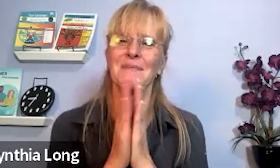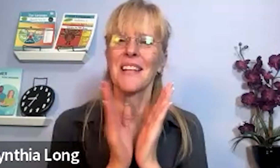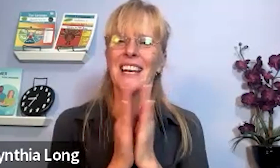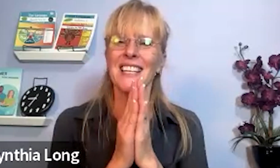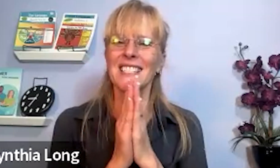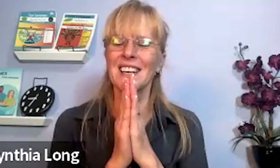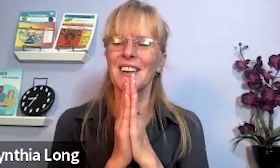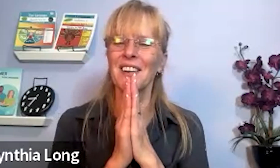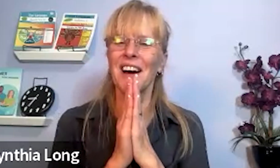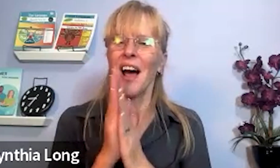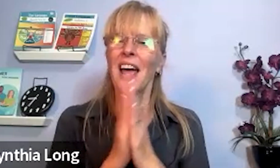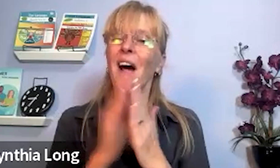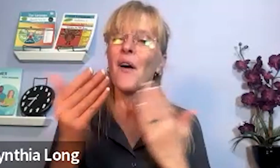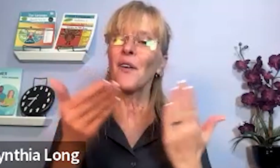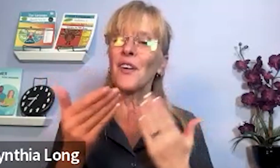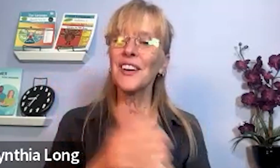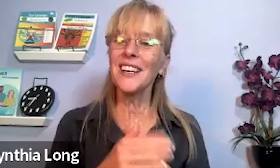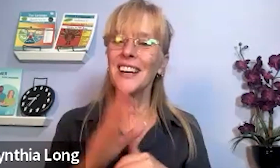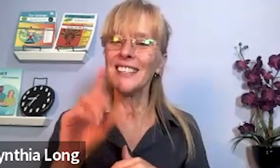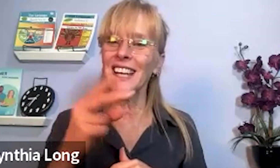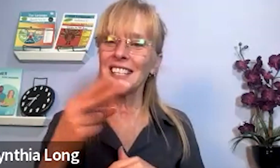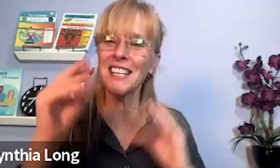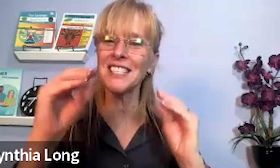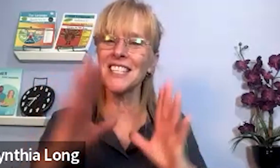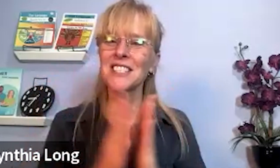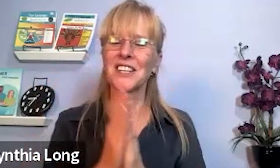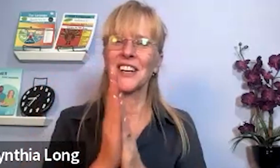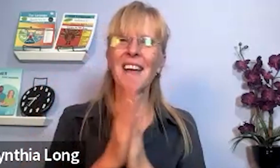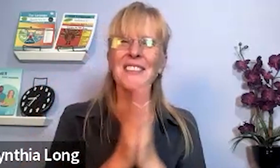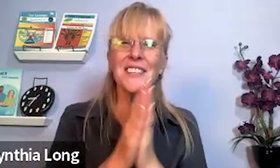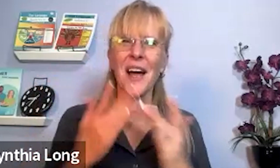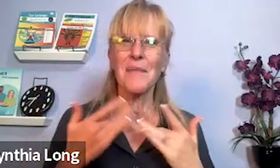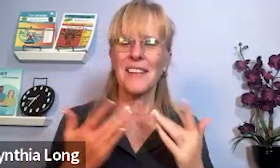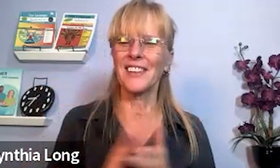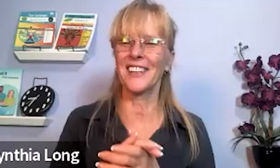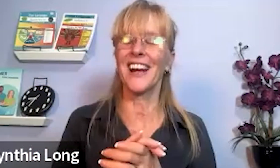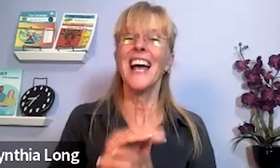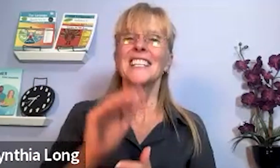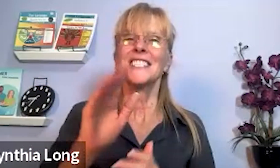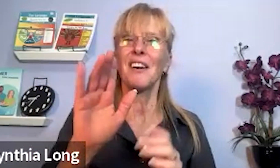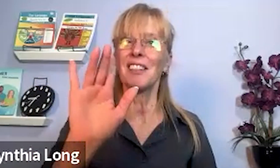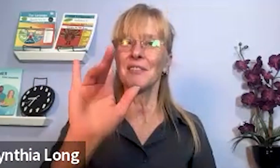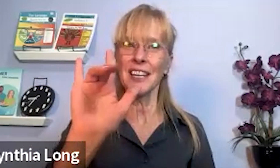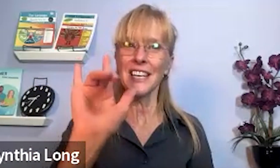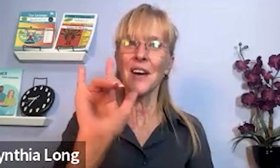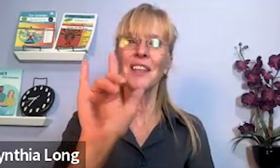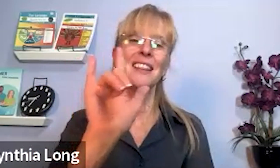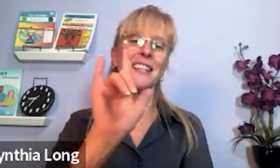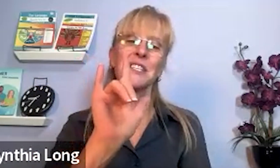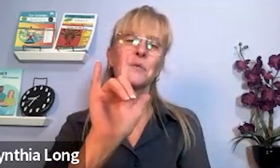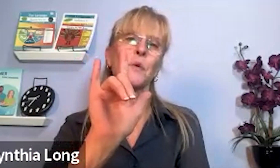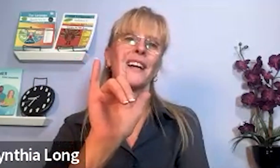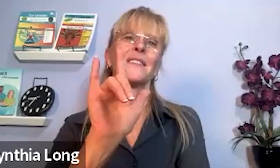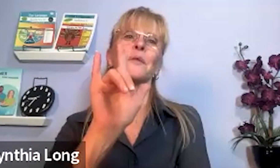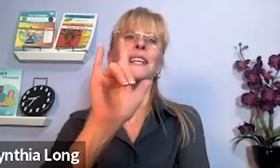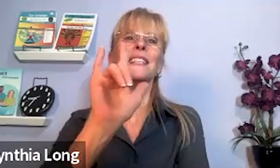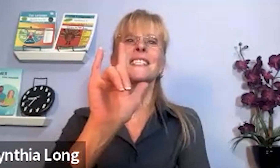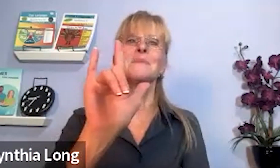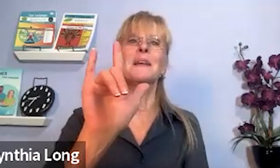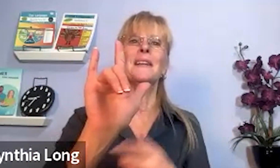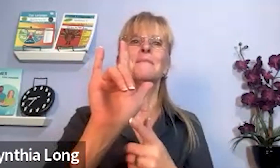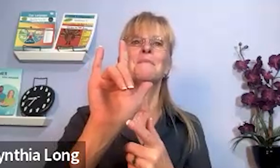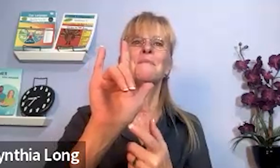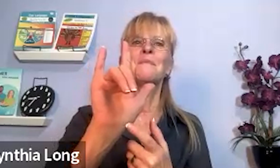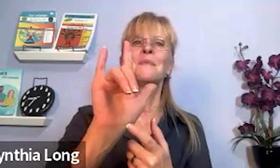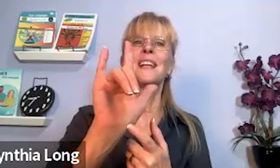this one. So, oh, good, DHH teacher. I'm so happy you're here. So we know that this is what? What does